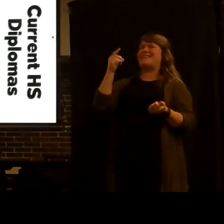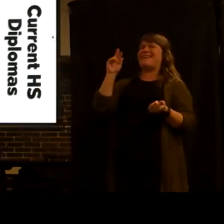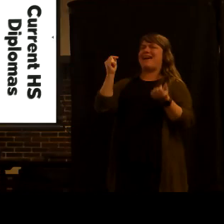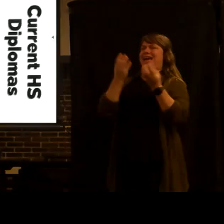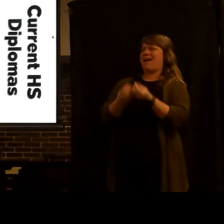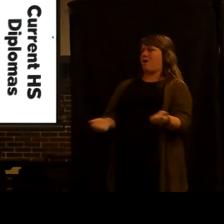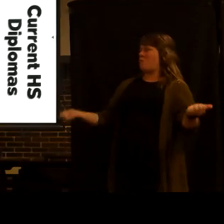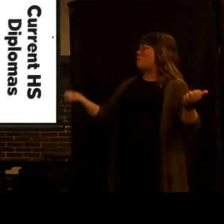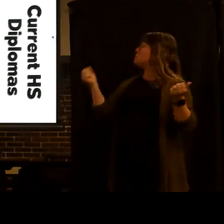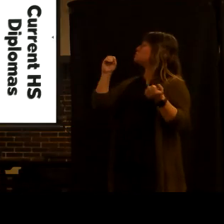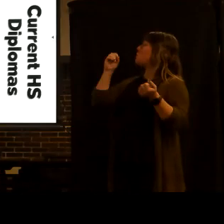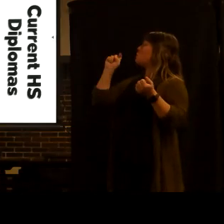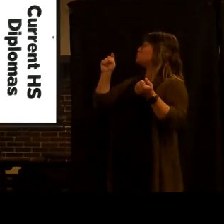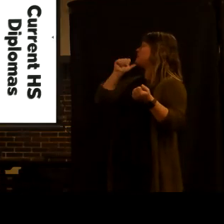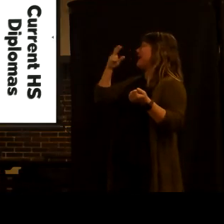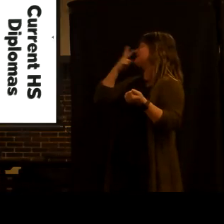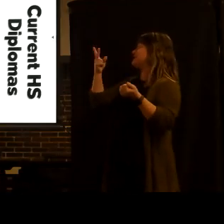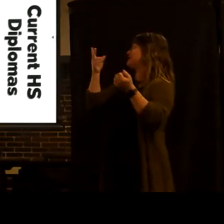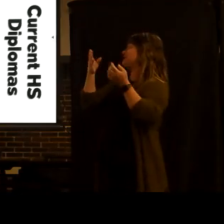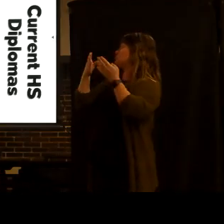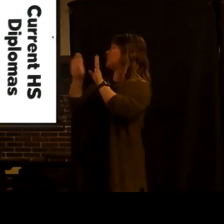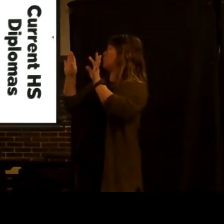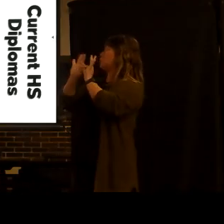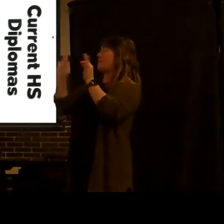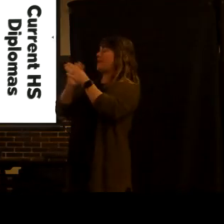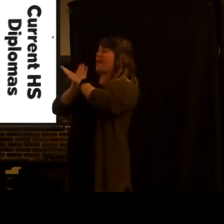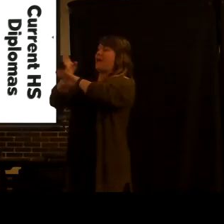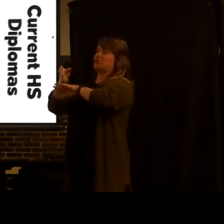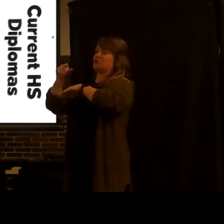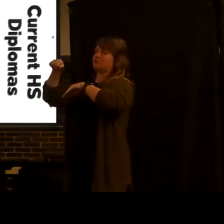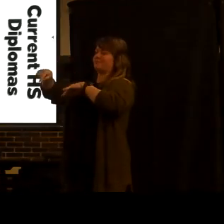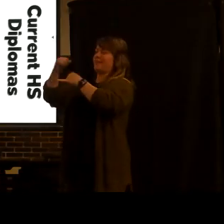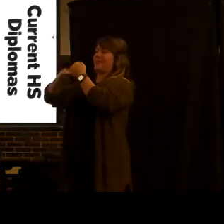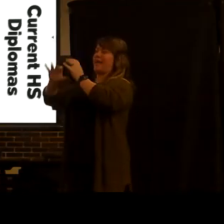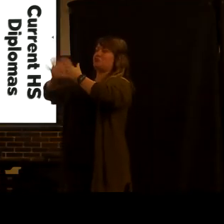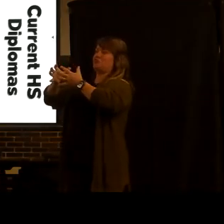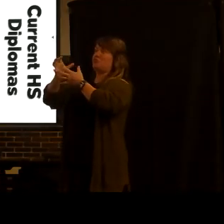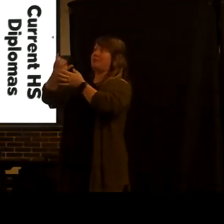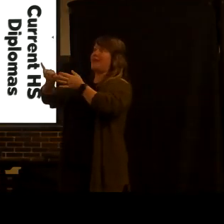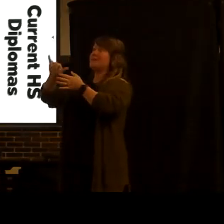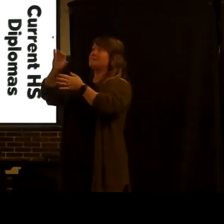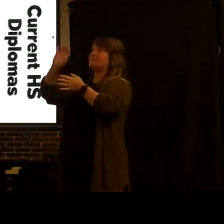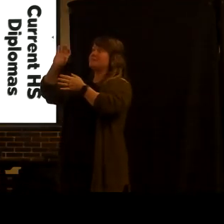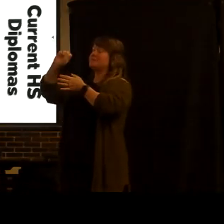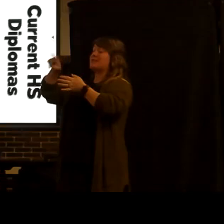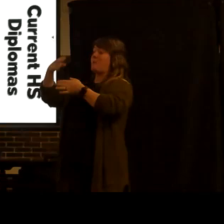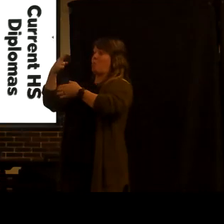diploma, the diploma is fading out right now in the state of Indiana, so we should not see that